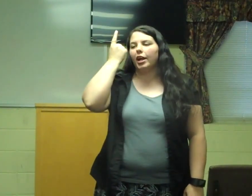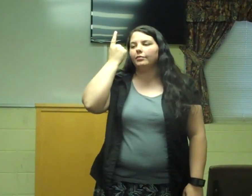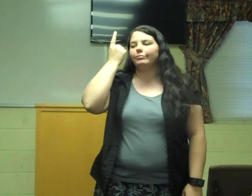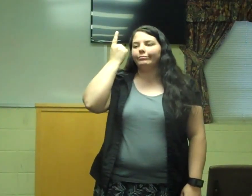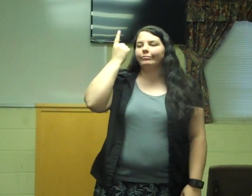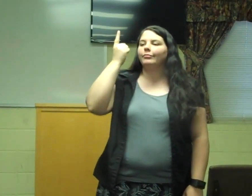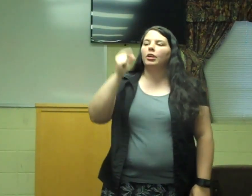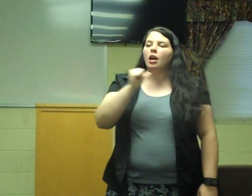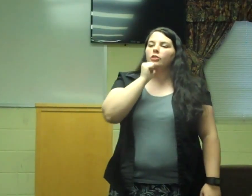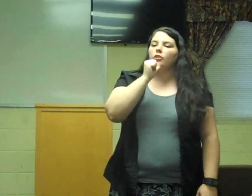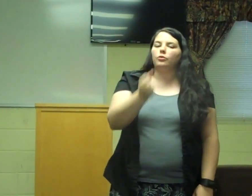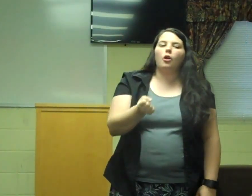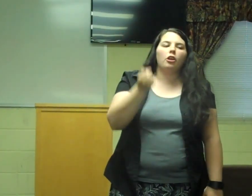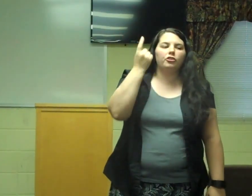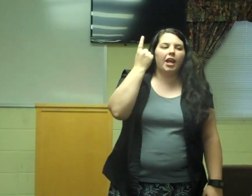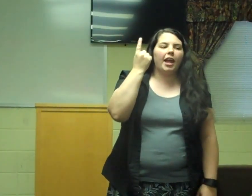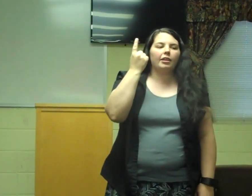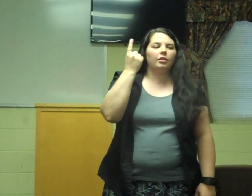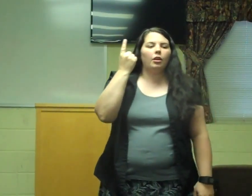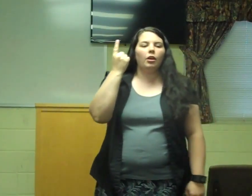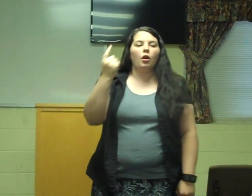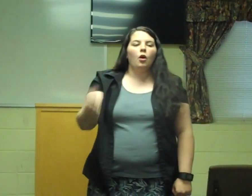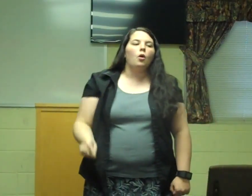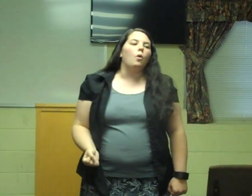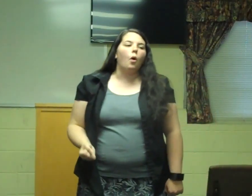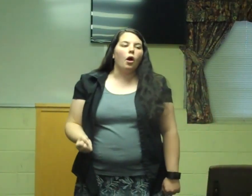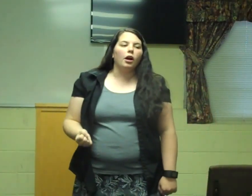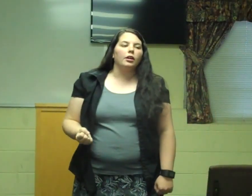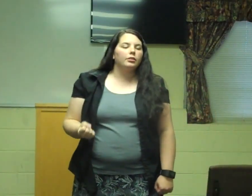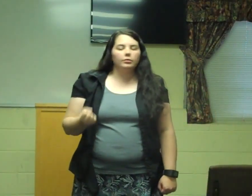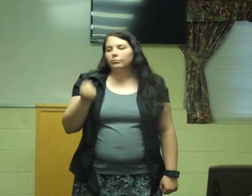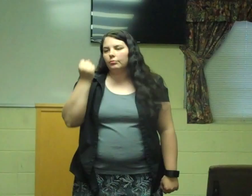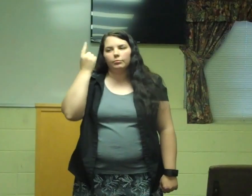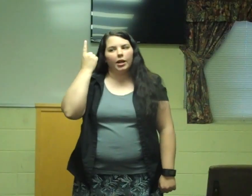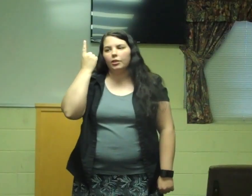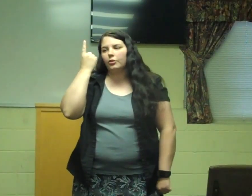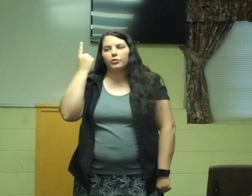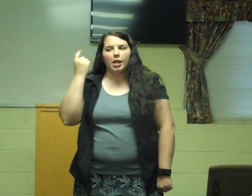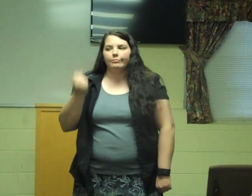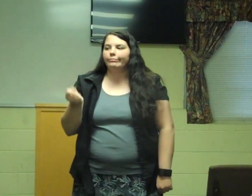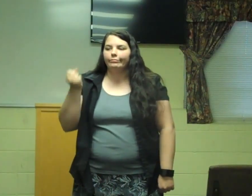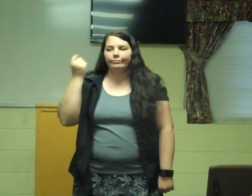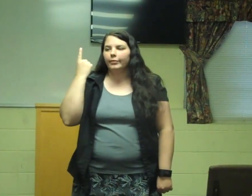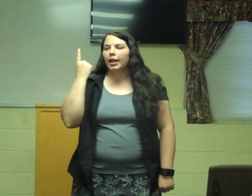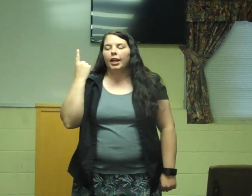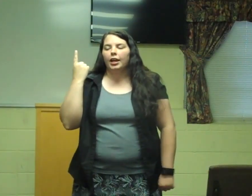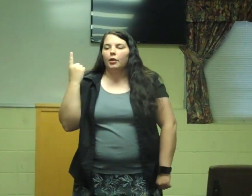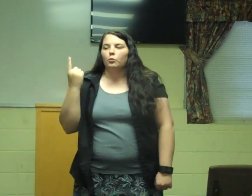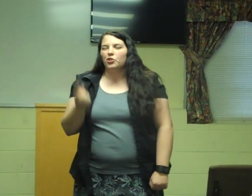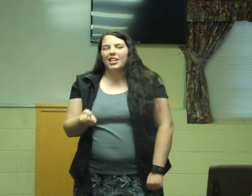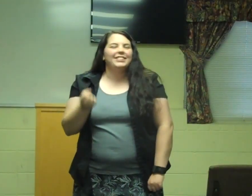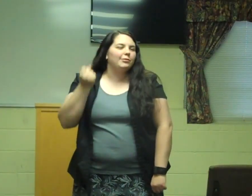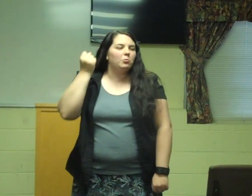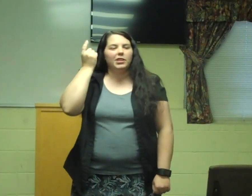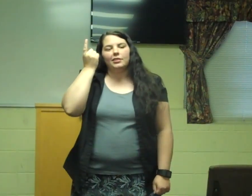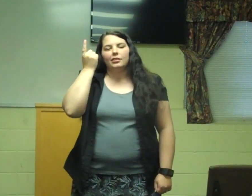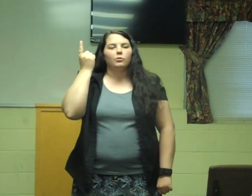understand. So don't understand or I don't understand. Which that seems to be the easiest